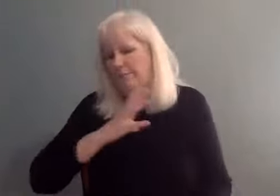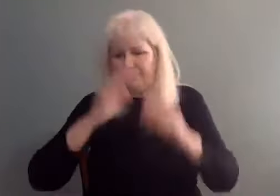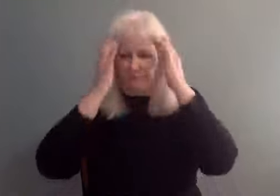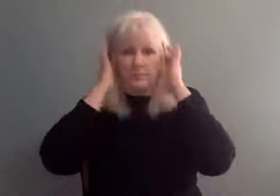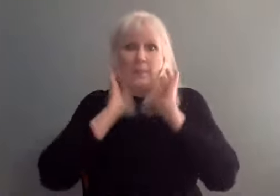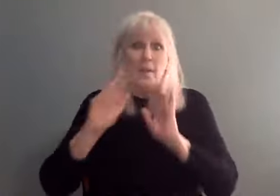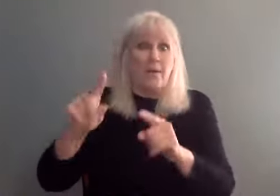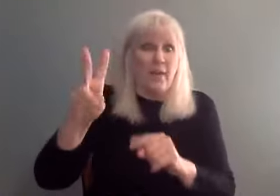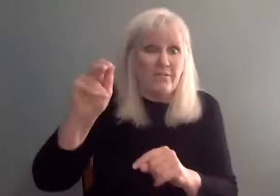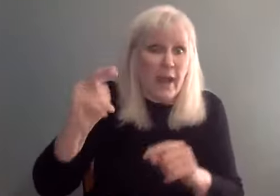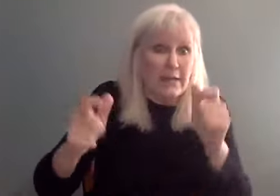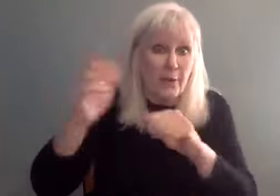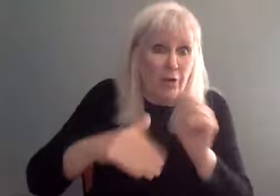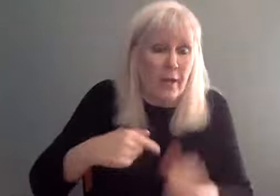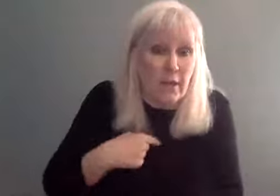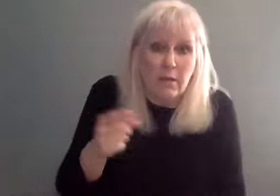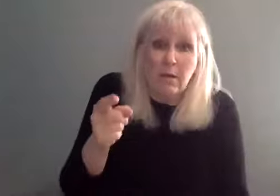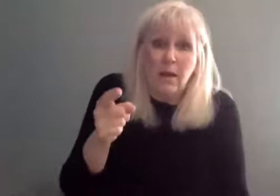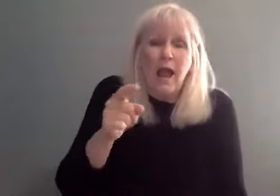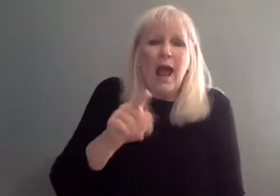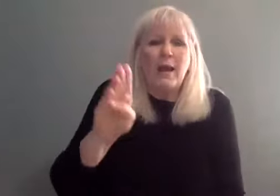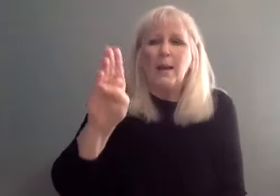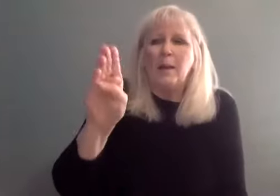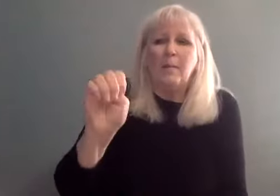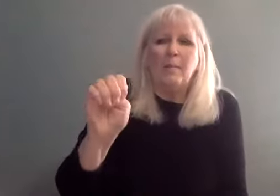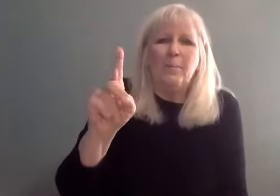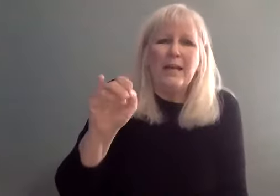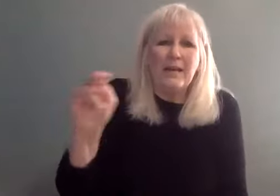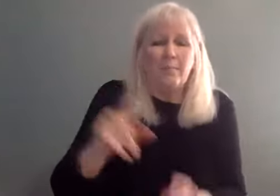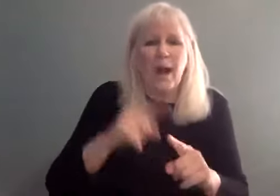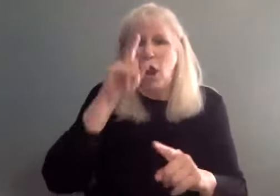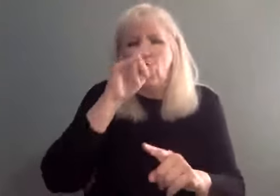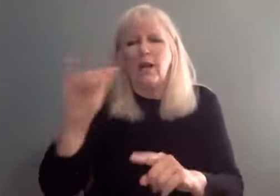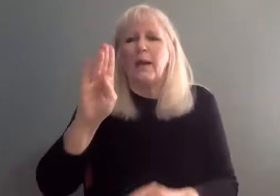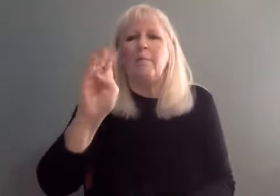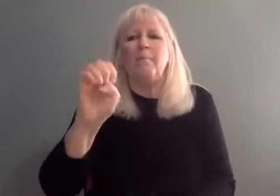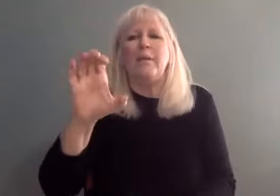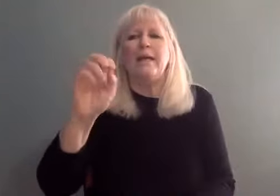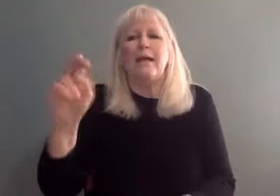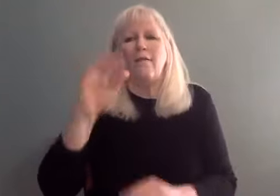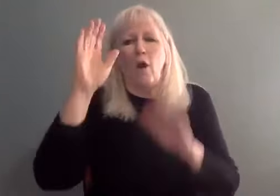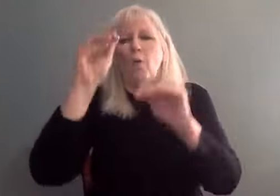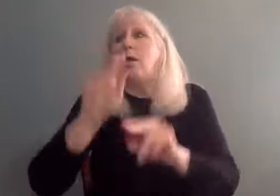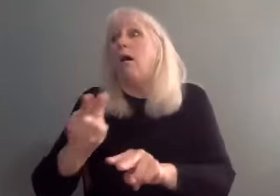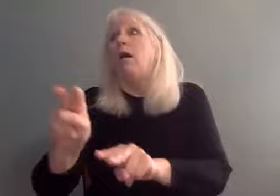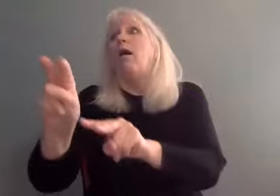than me. And I looked at it like a beacon of hope, and God moved me to you, broken and scratched, old